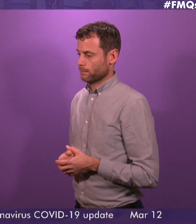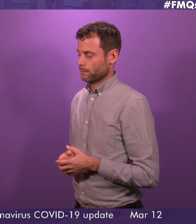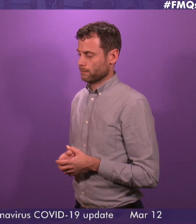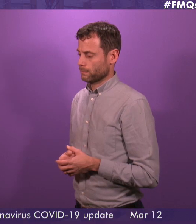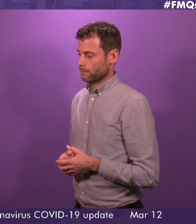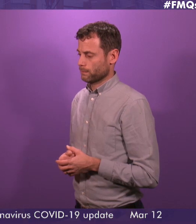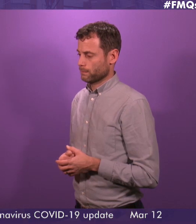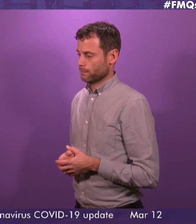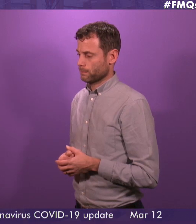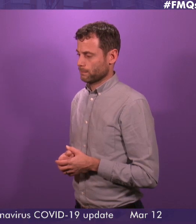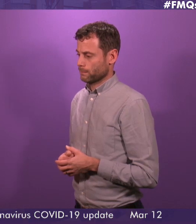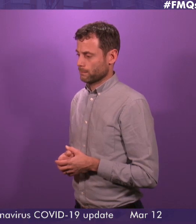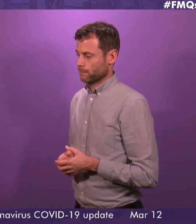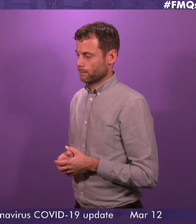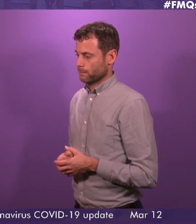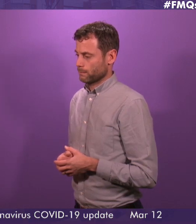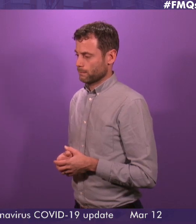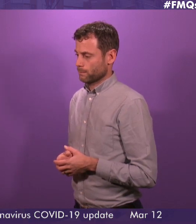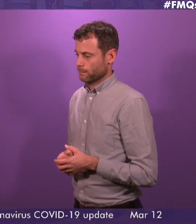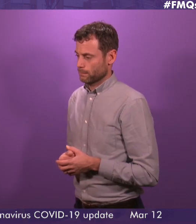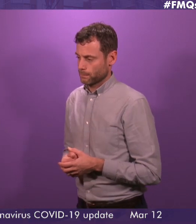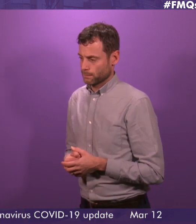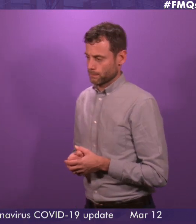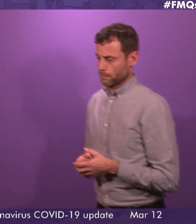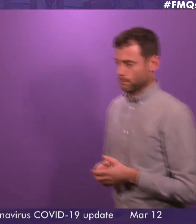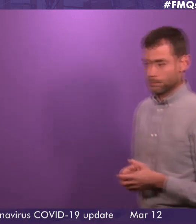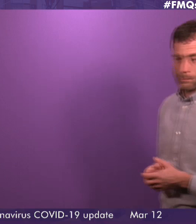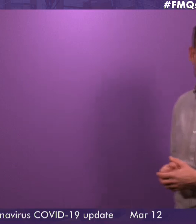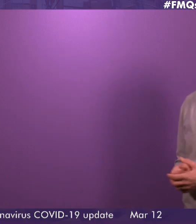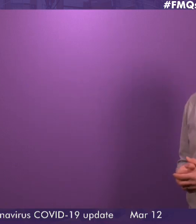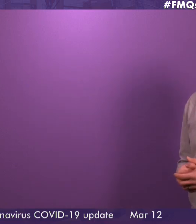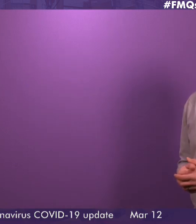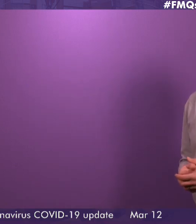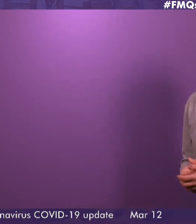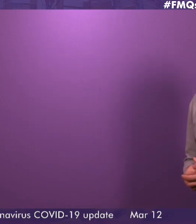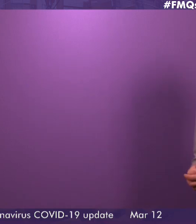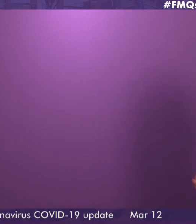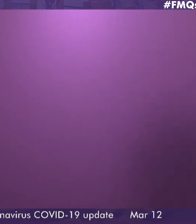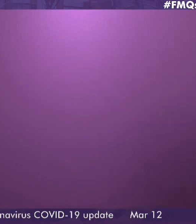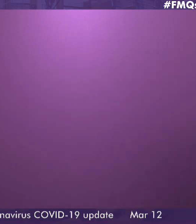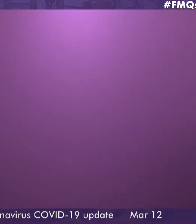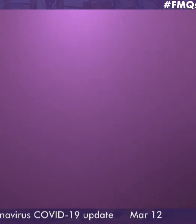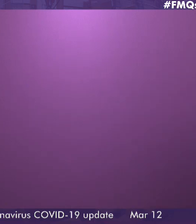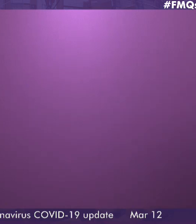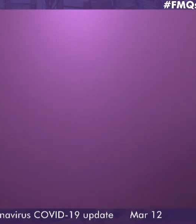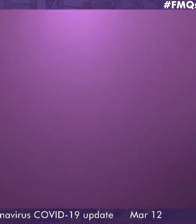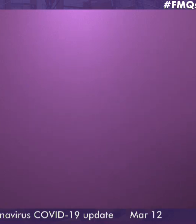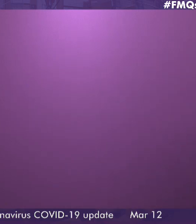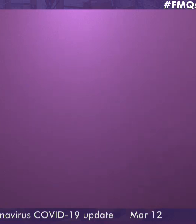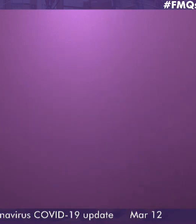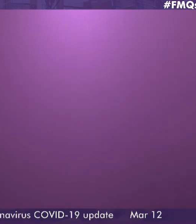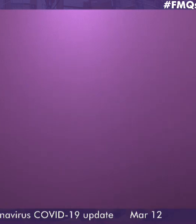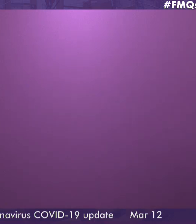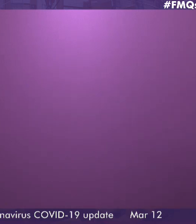Officer. Thank you very much. No members indicated they wish to speak on the motion. The question, therefore, is that motion 21237 be agreed. Are we all agreed?